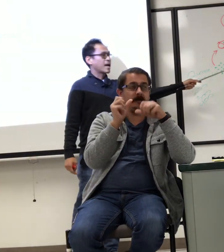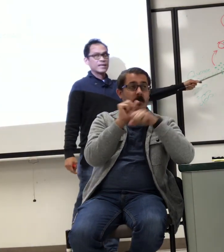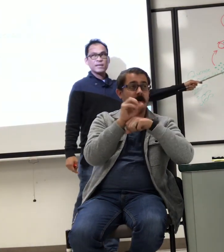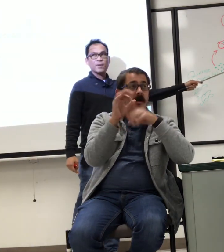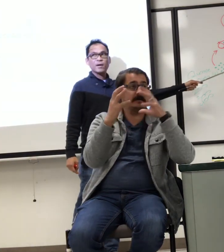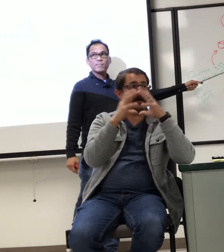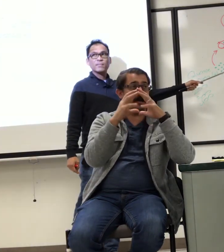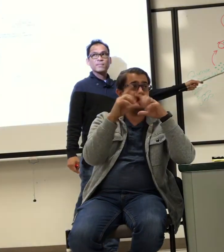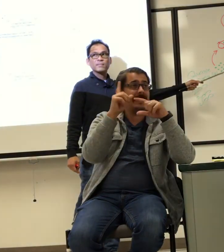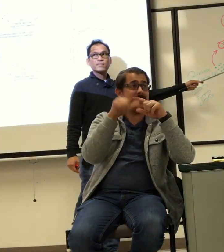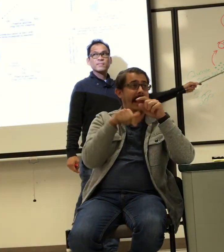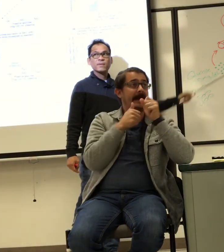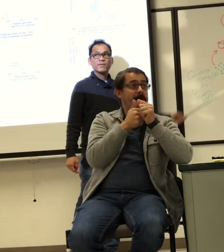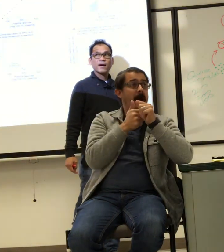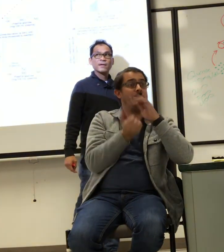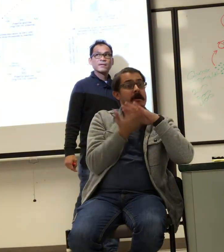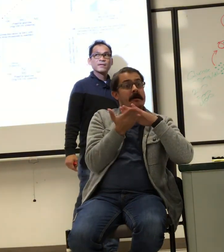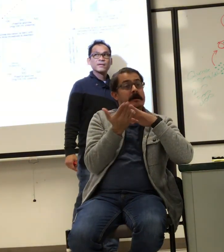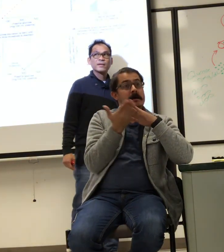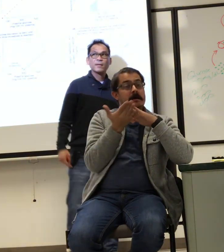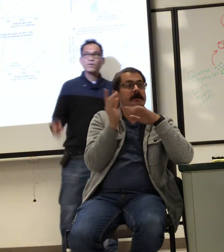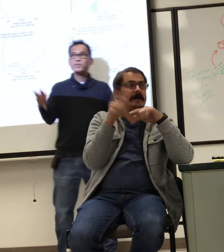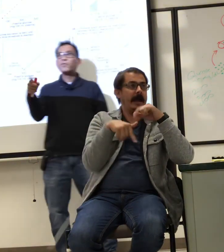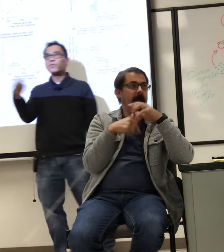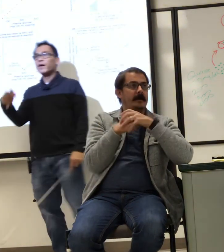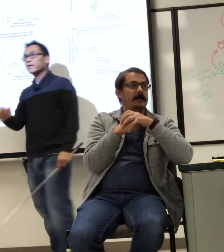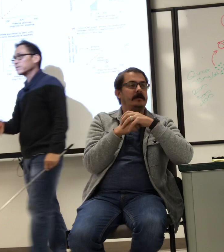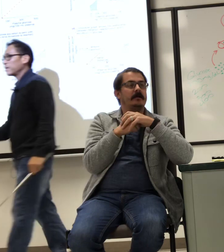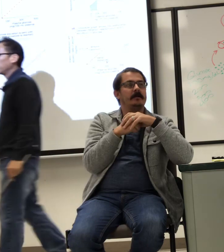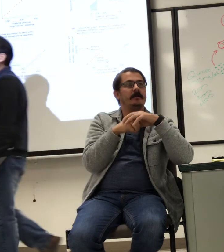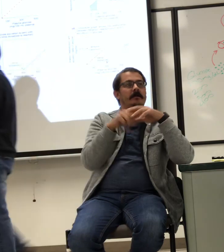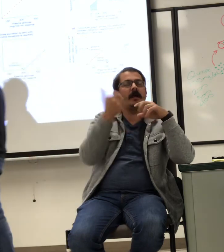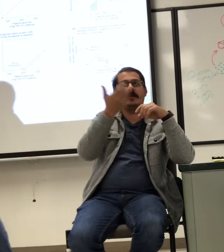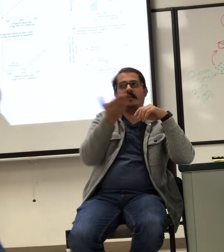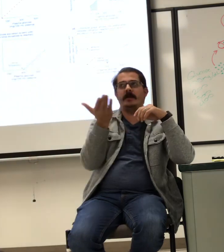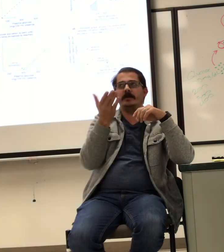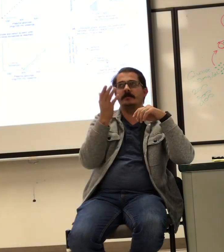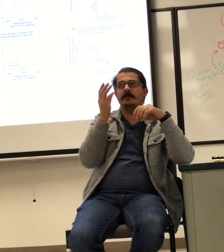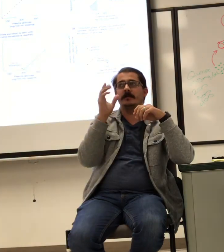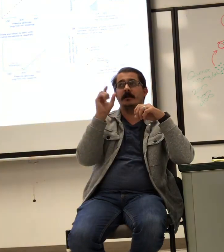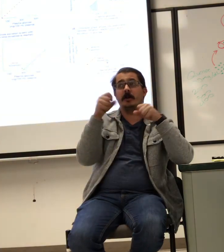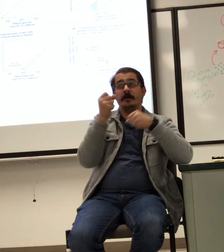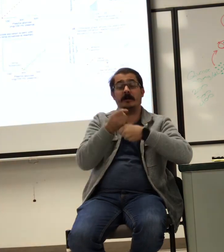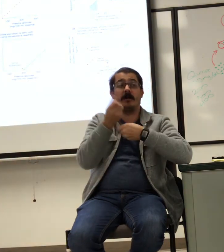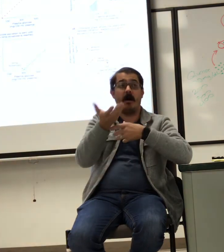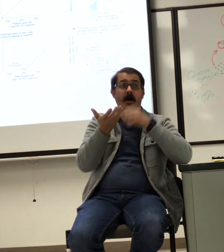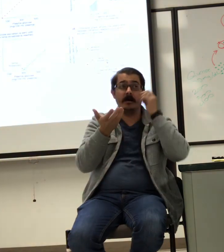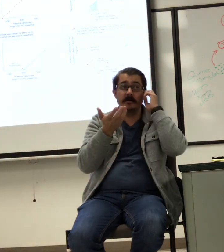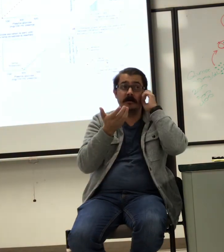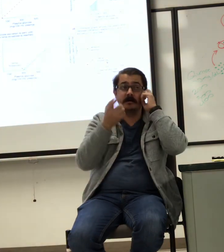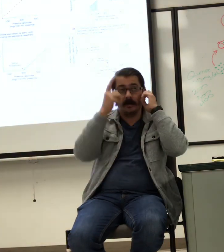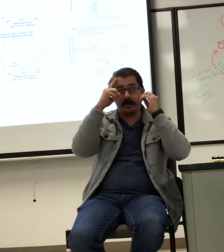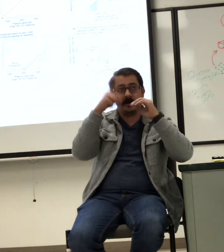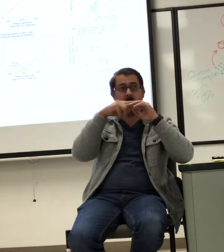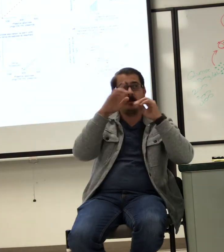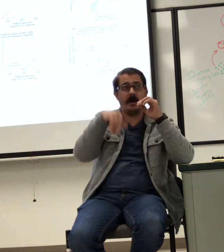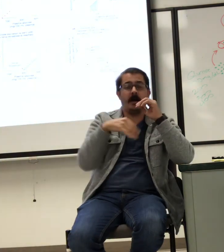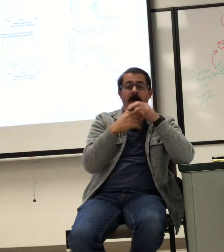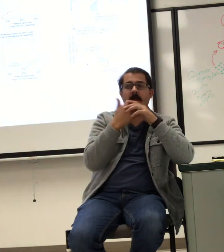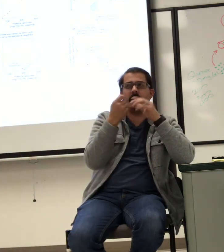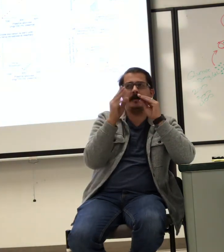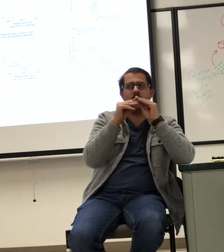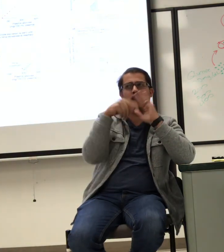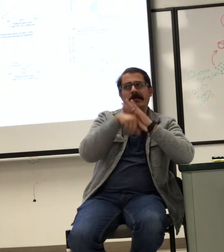they can't keep up. Okay. Those other things, that they could be a cause. I have to think about that a little bit.